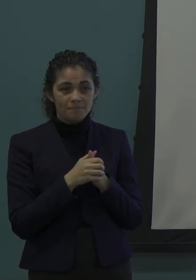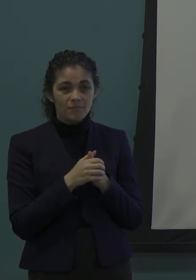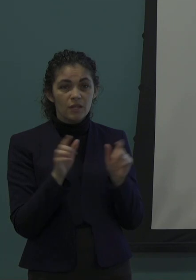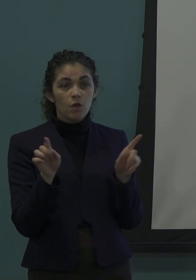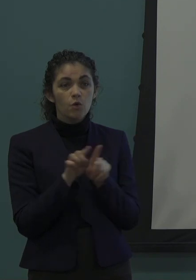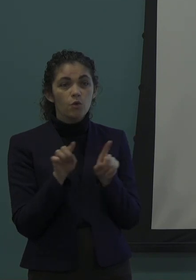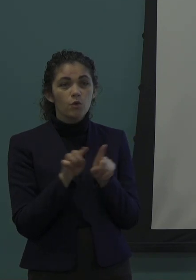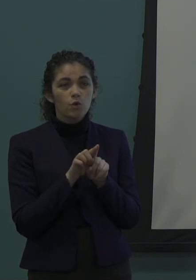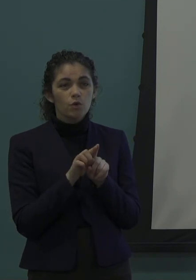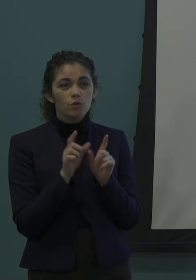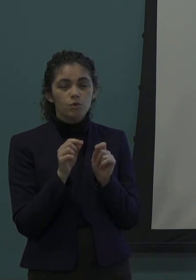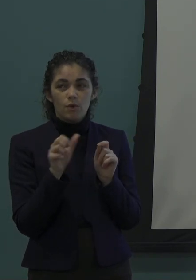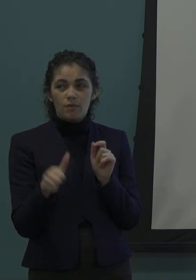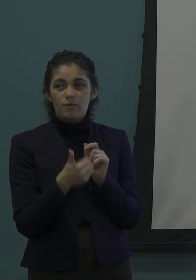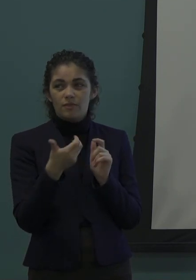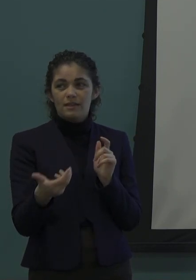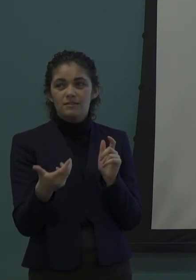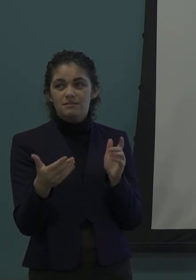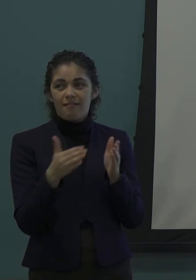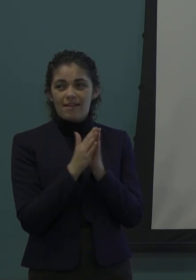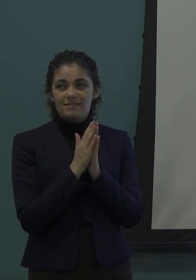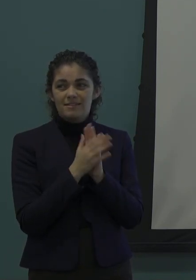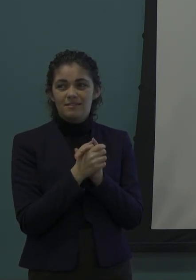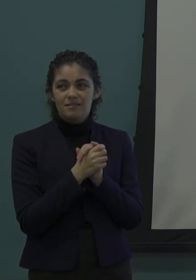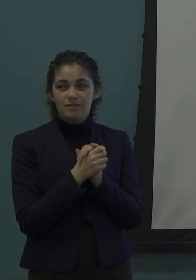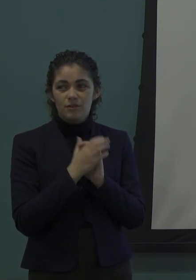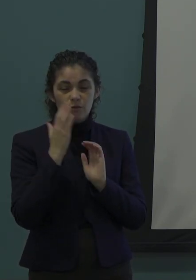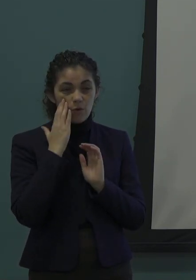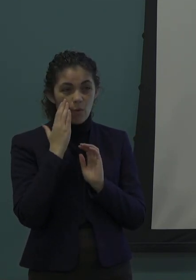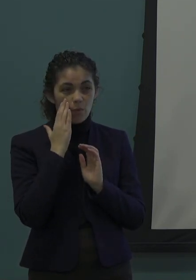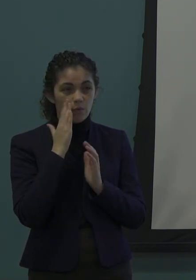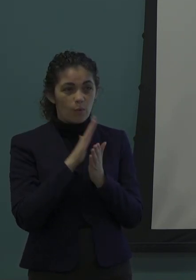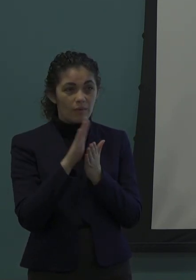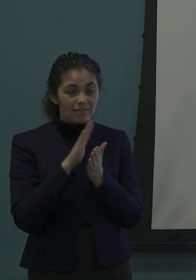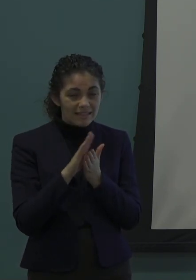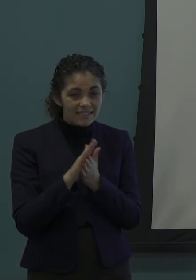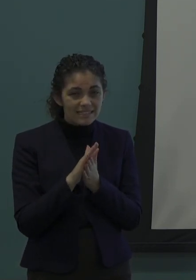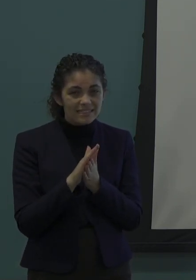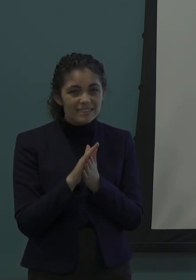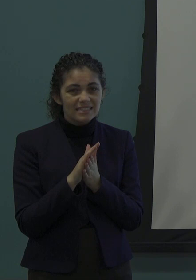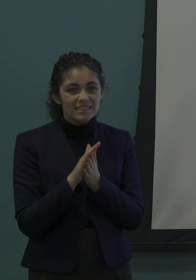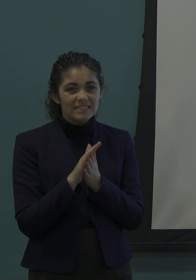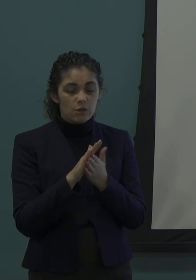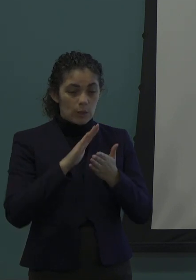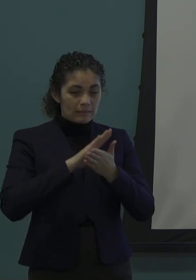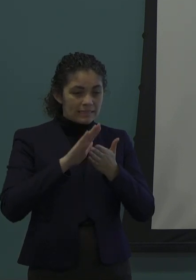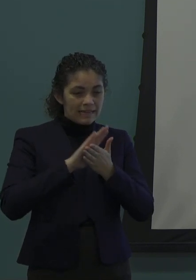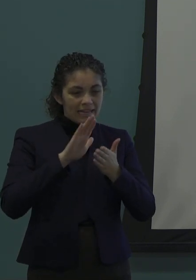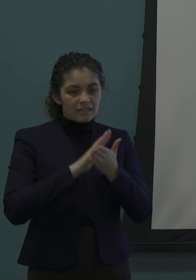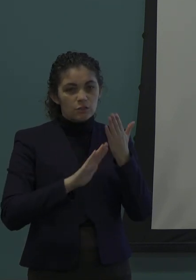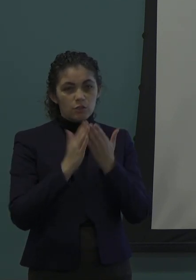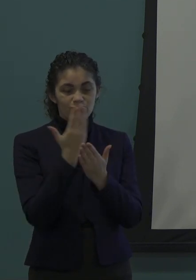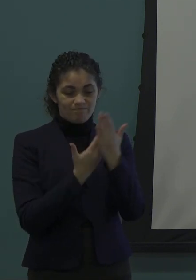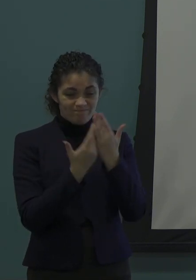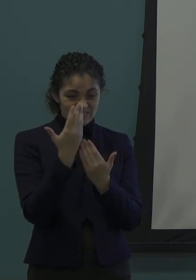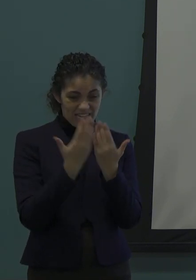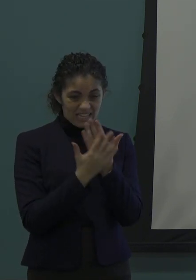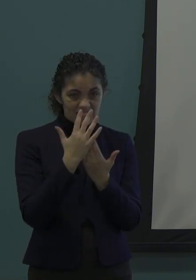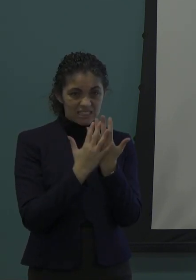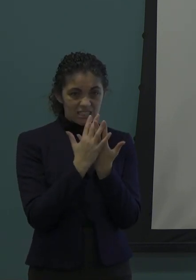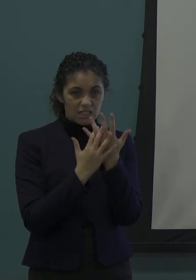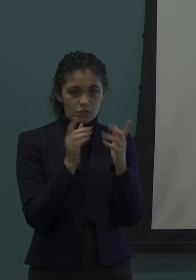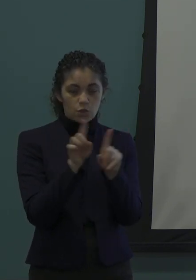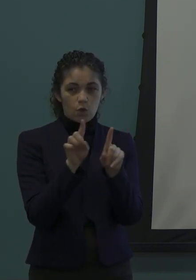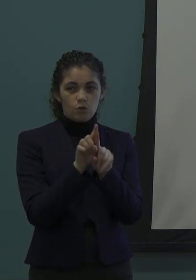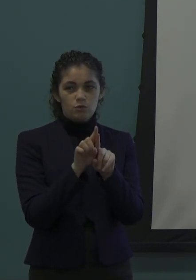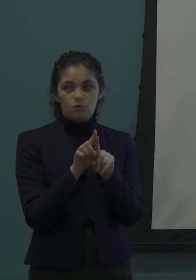you also do the other things we're asking, which is making sure you're cleaning spaces, making sure you're washing hands. Those are the